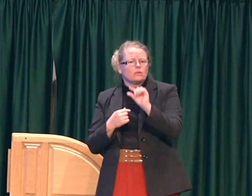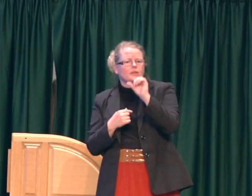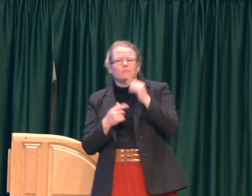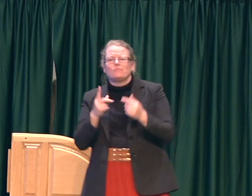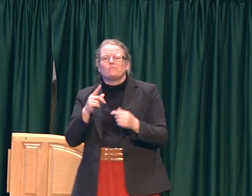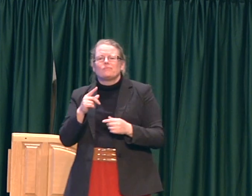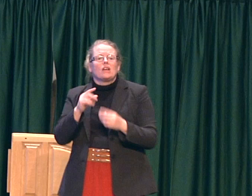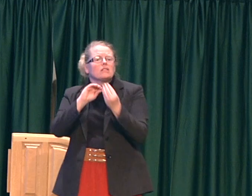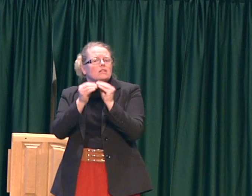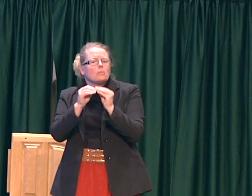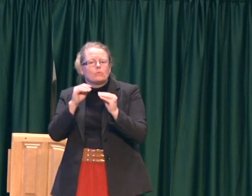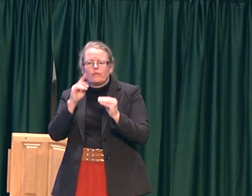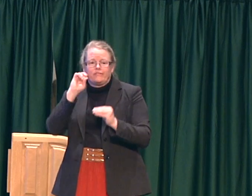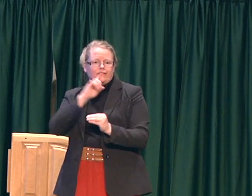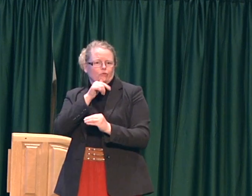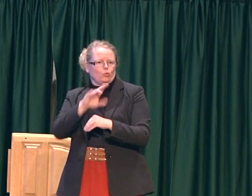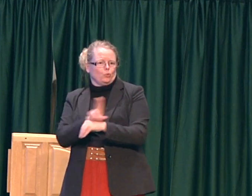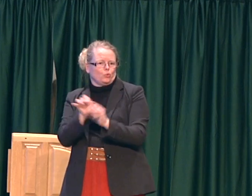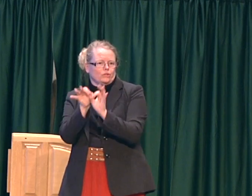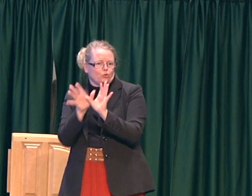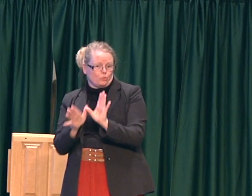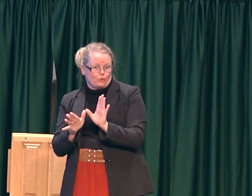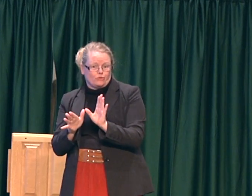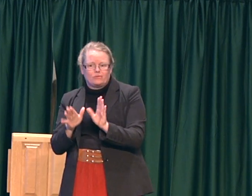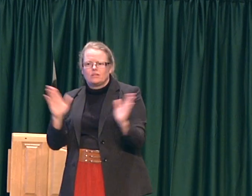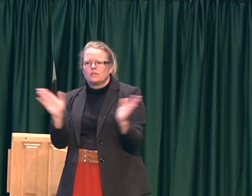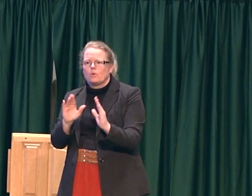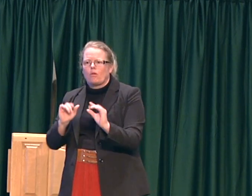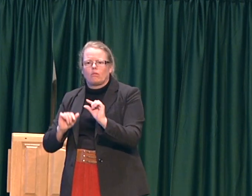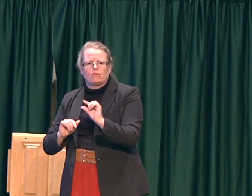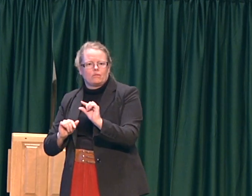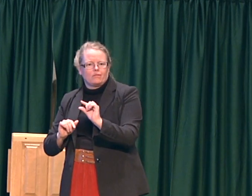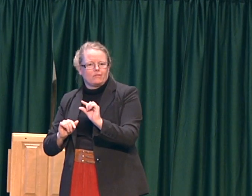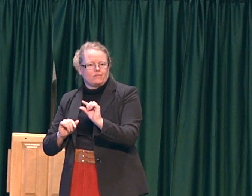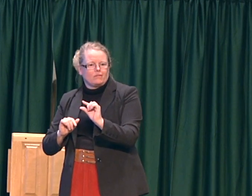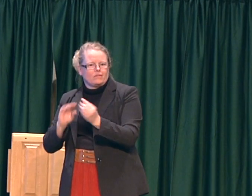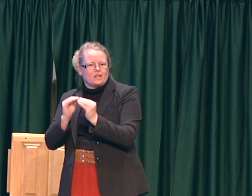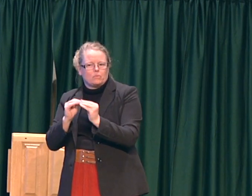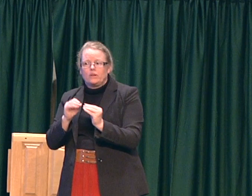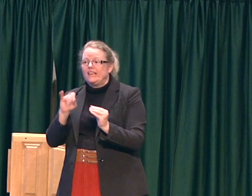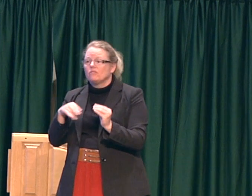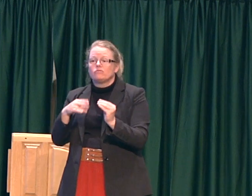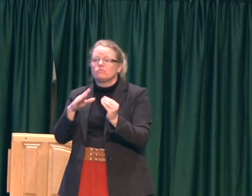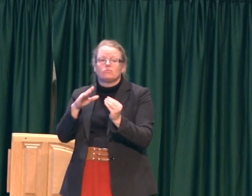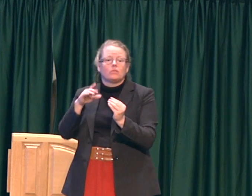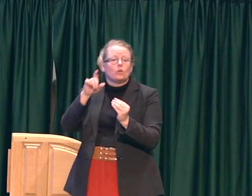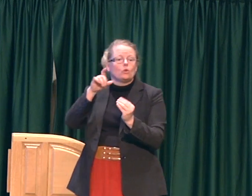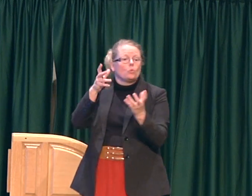She talked about how the numbers of deaf people who use interpreters is pretty small.